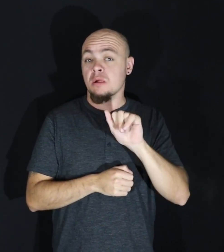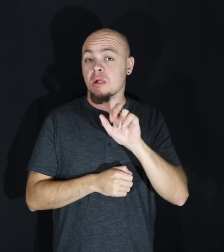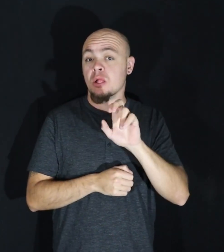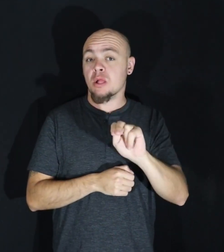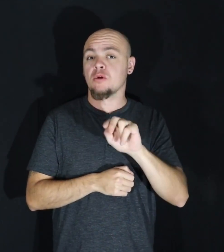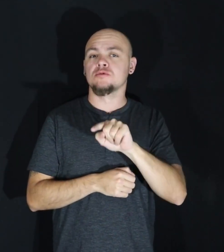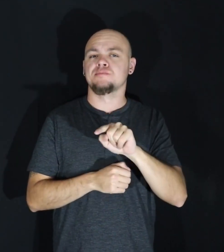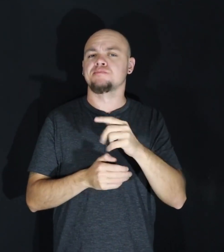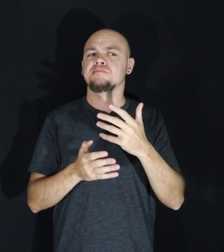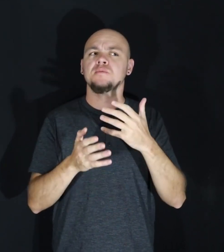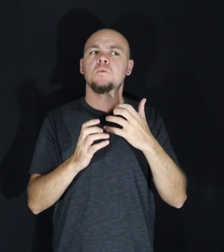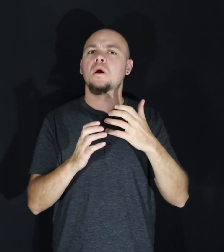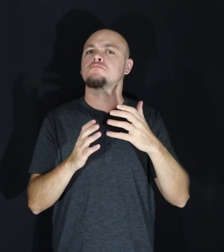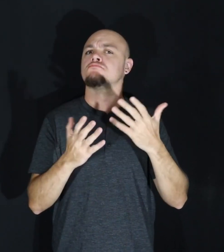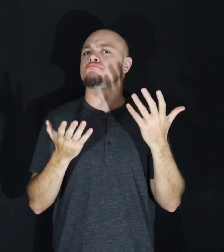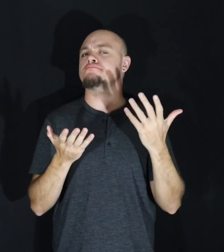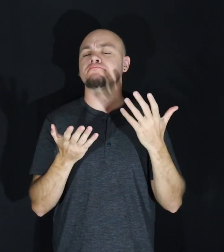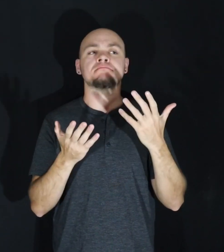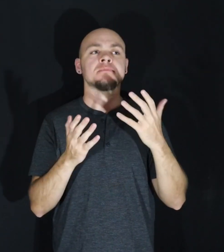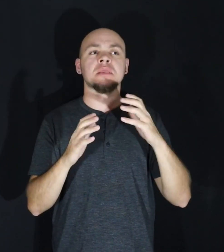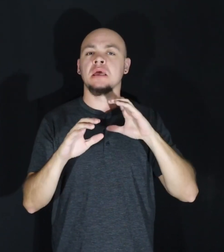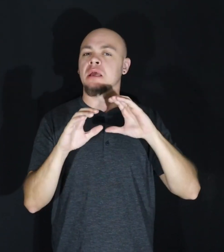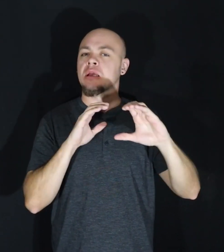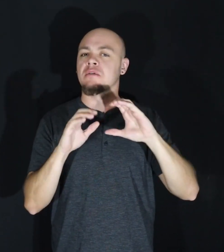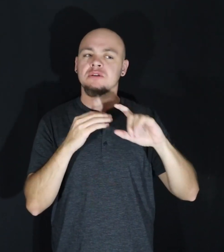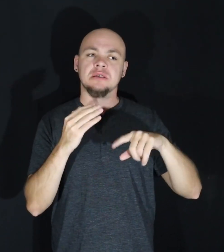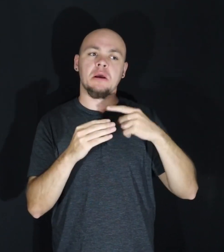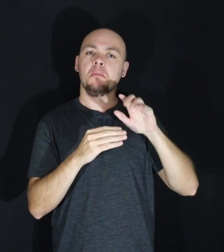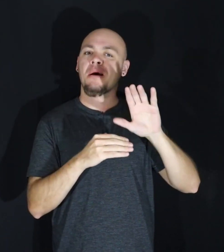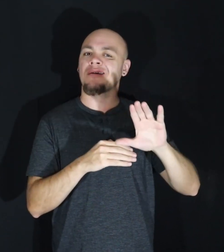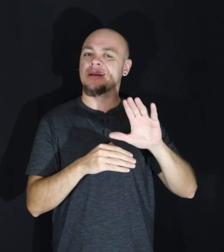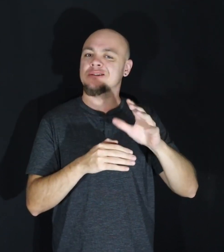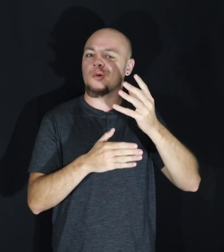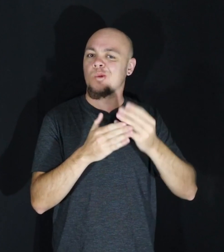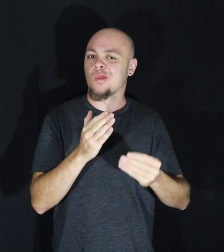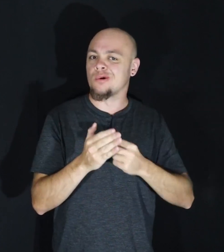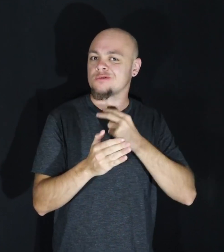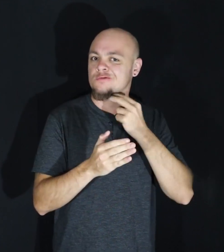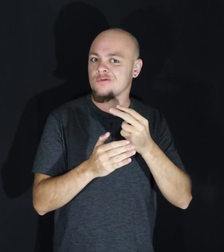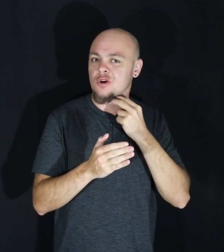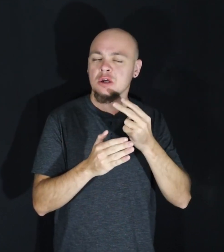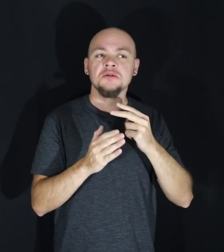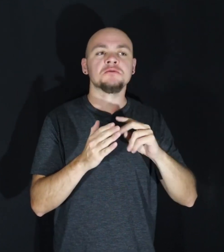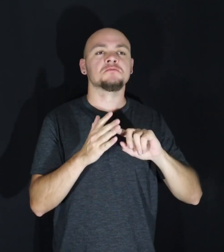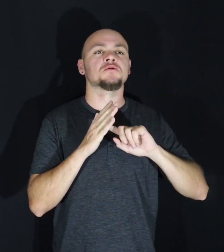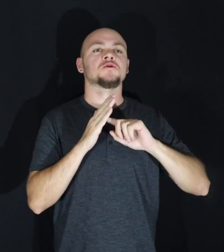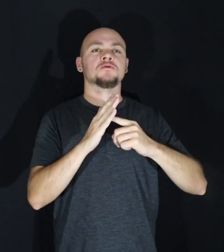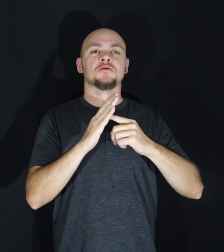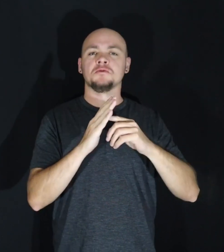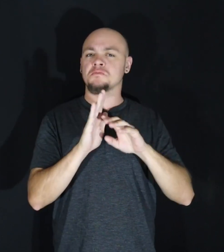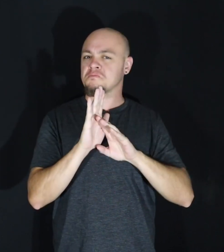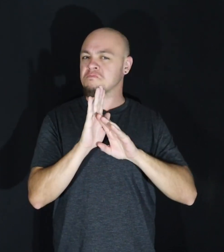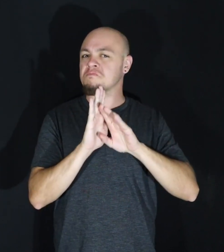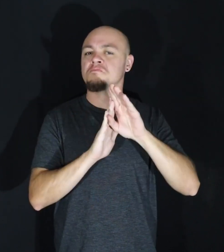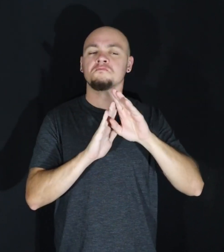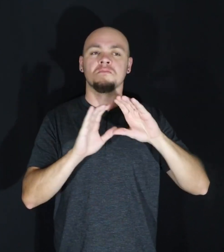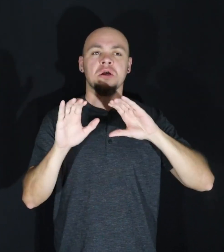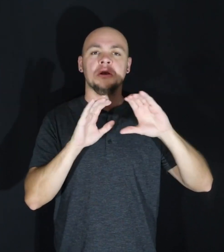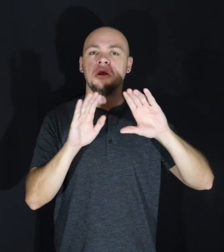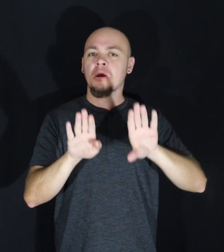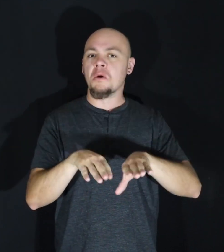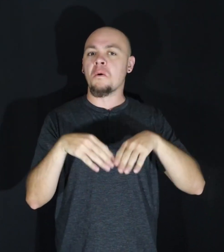initiate conversation about Caleb's lost voice and promote, through her art,